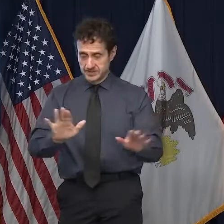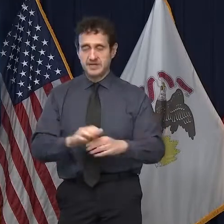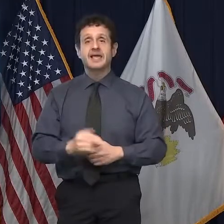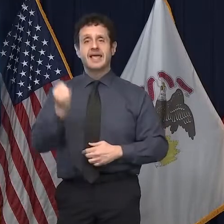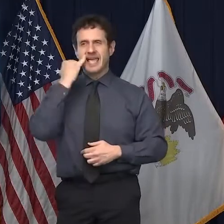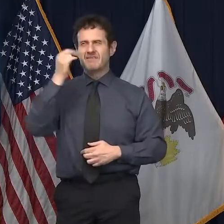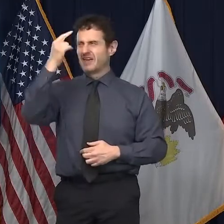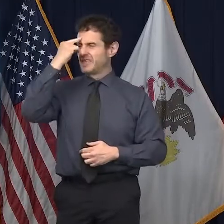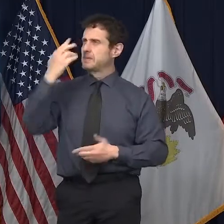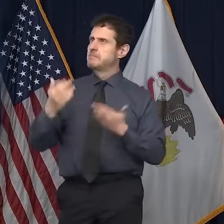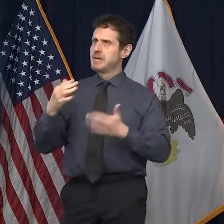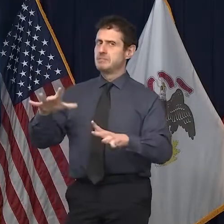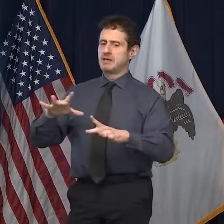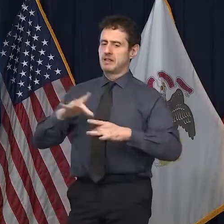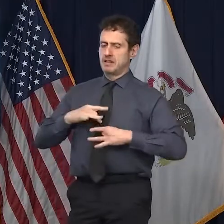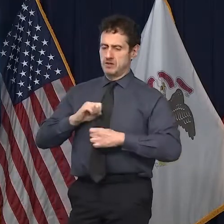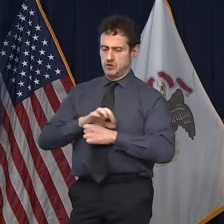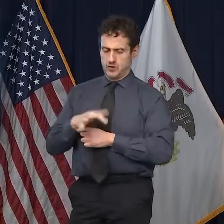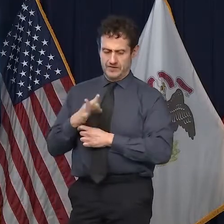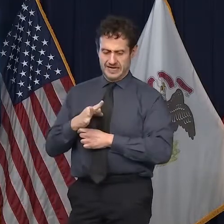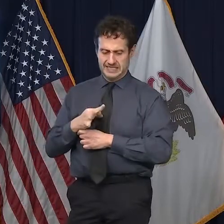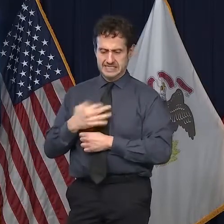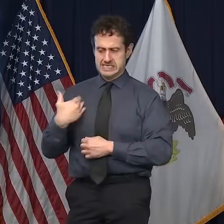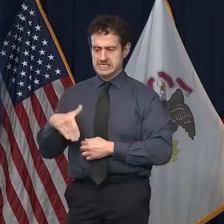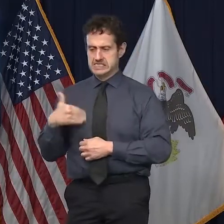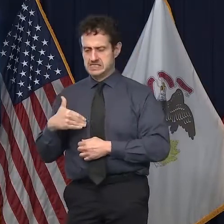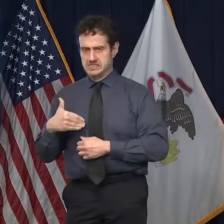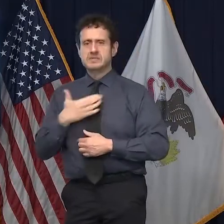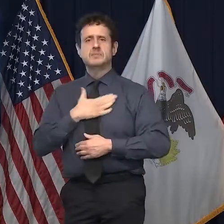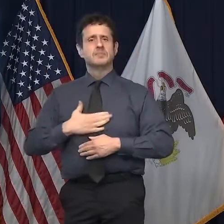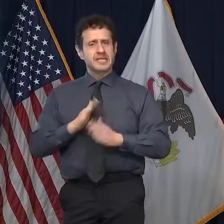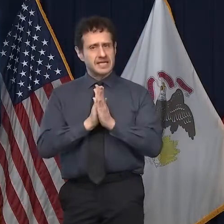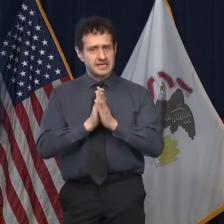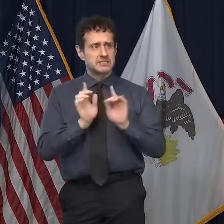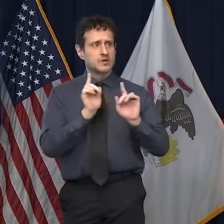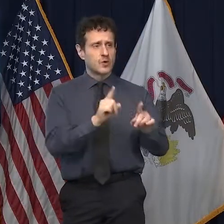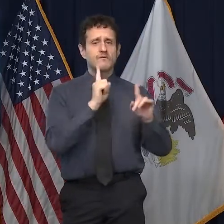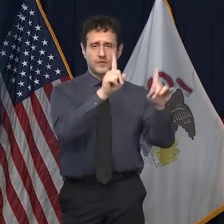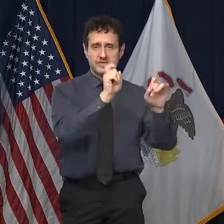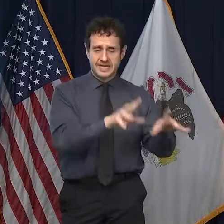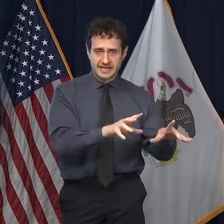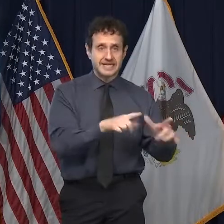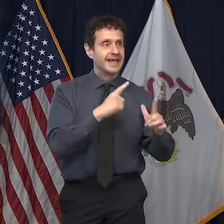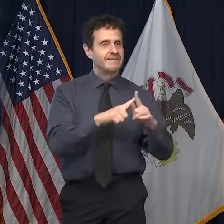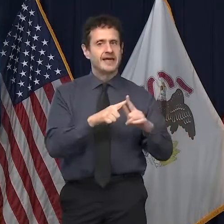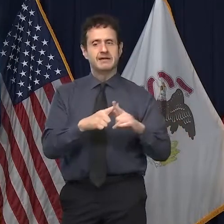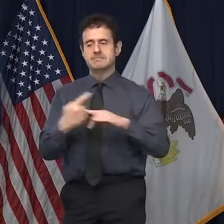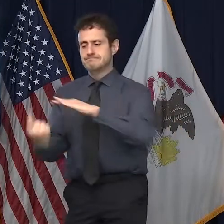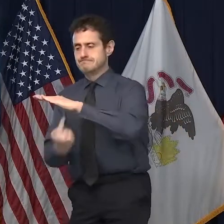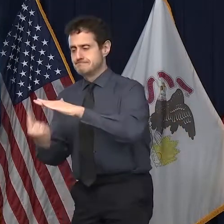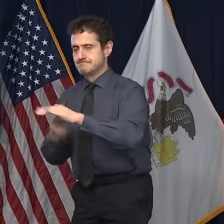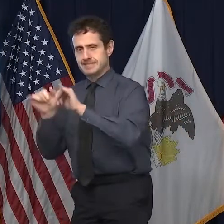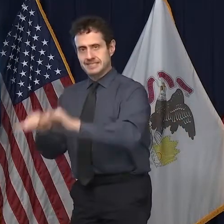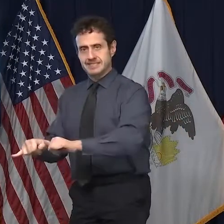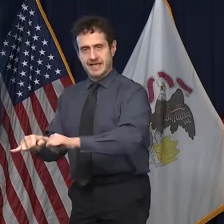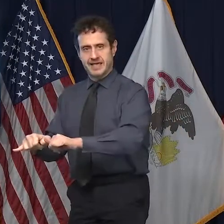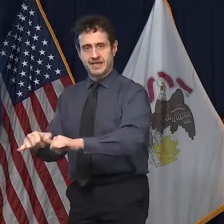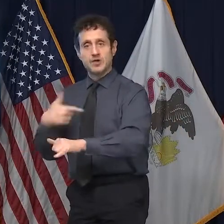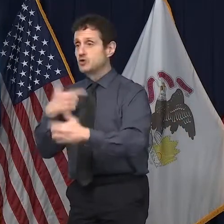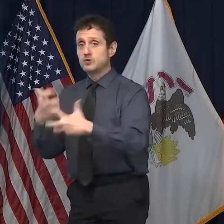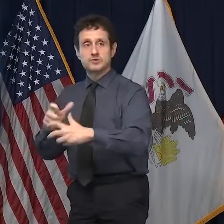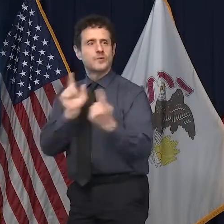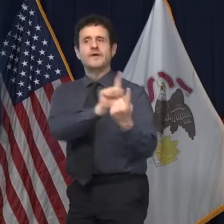you have been exposed to COVID-19, please get tested and quarantine so that you don't spread the virus to others.